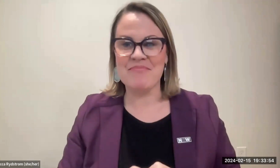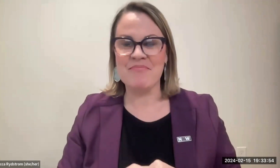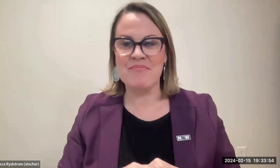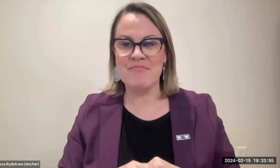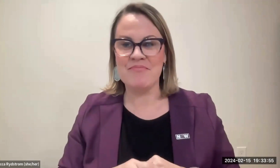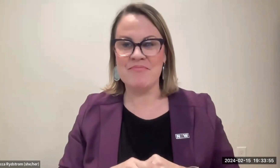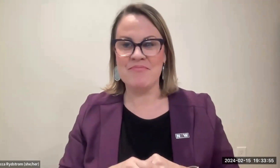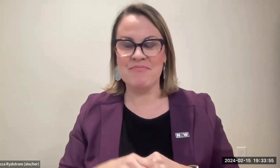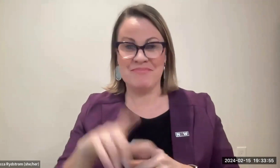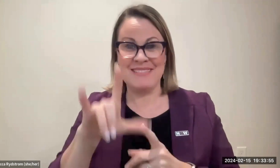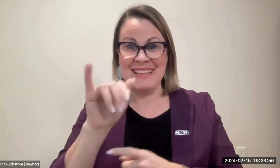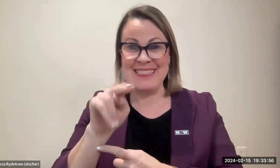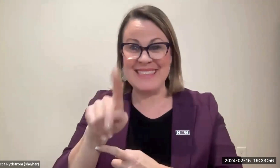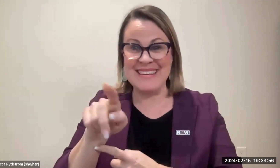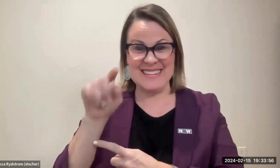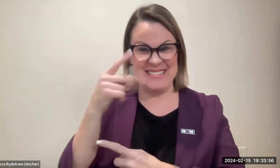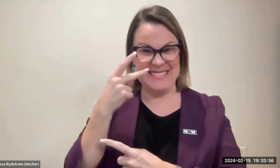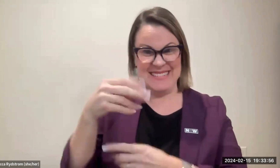Okay,